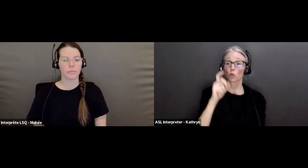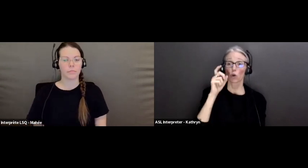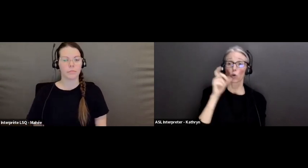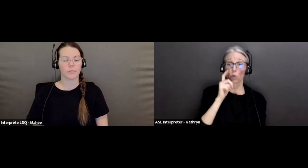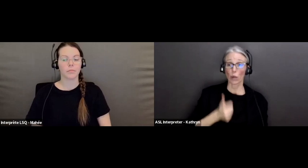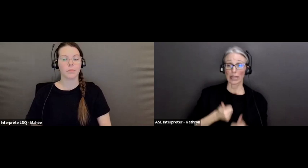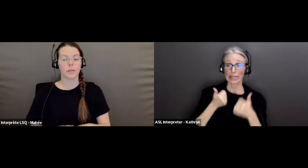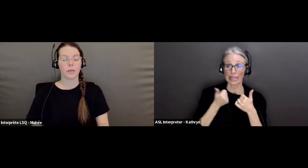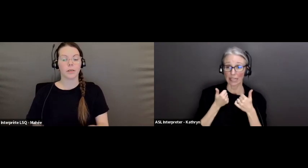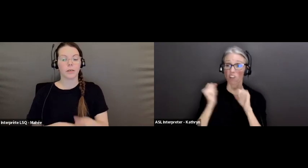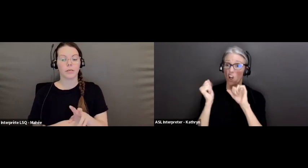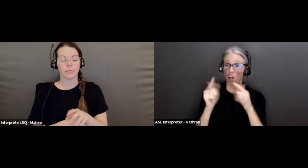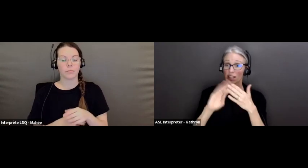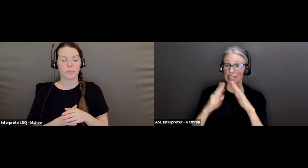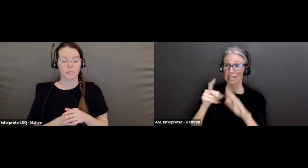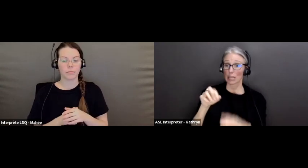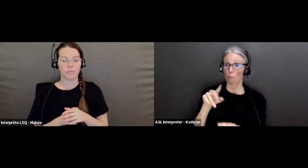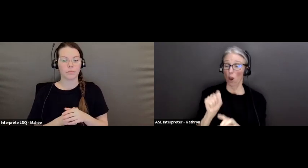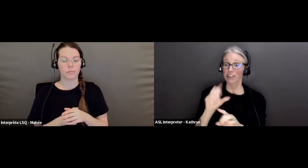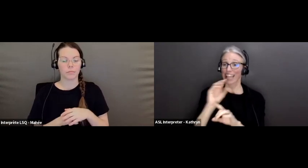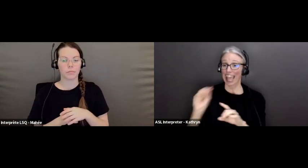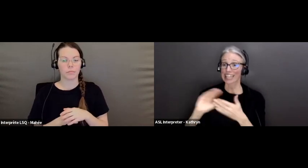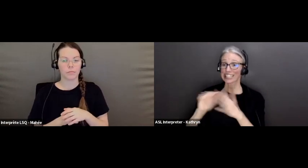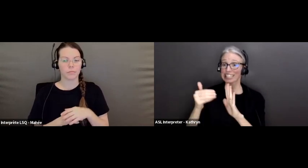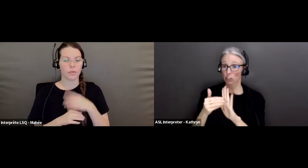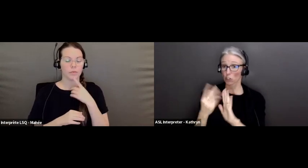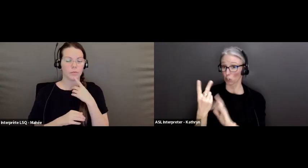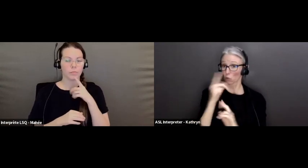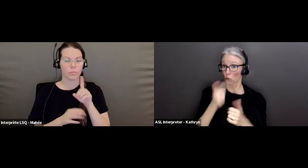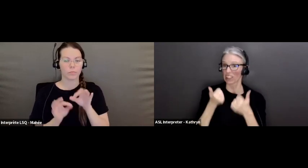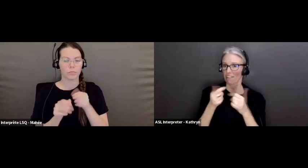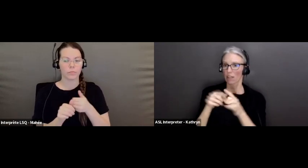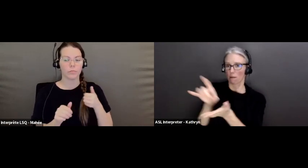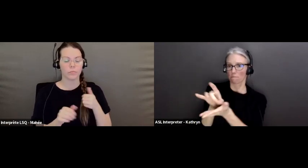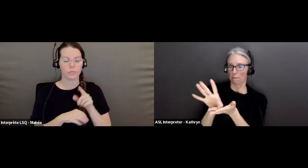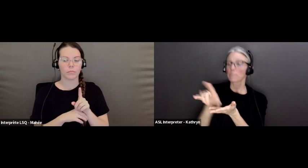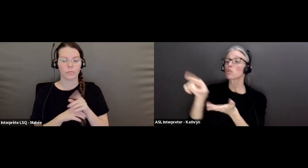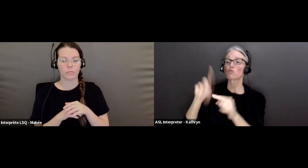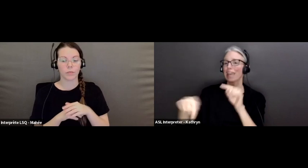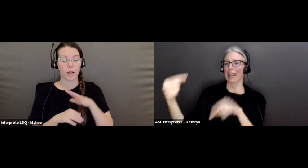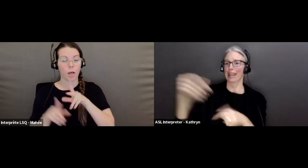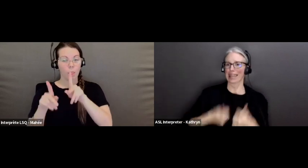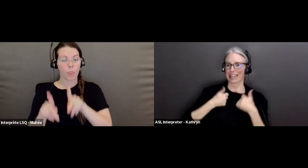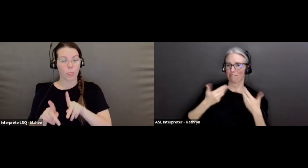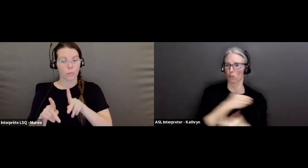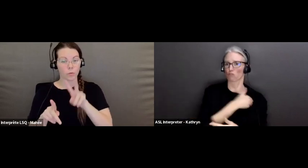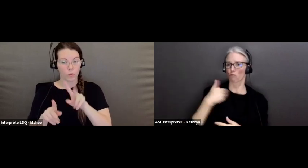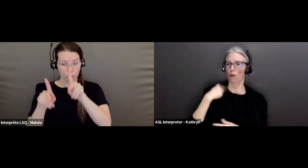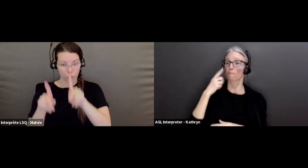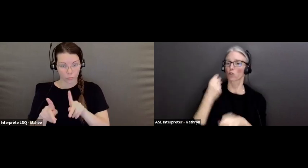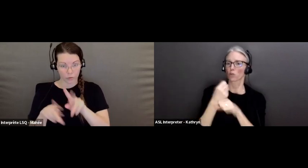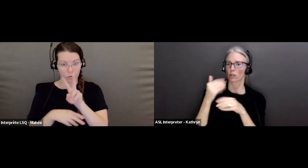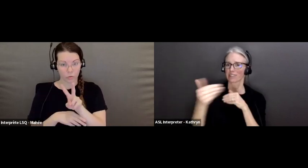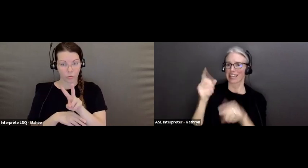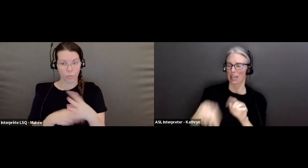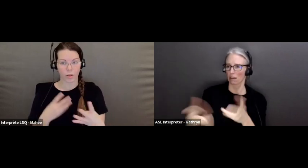for 1 year. In Hamilton, encampments, as in Toronto, were spread across many